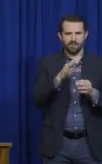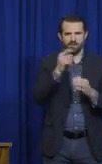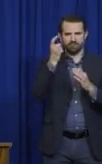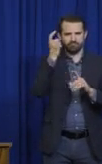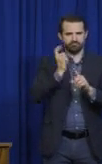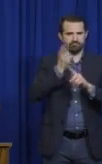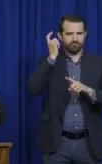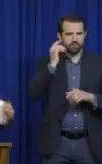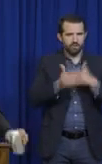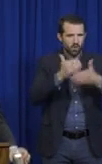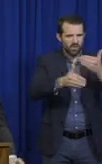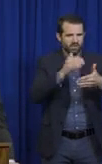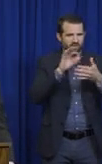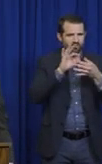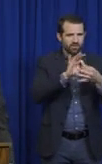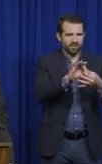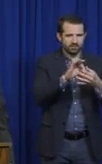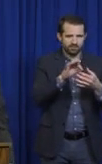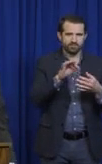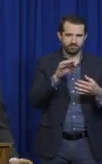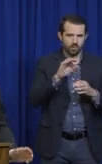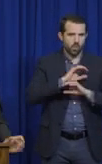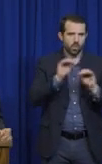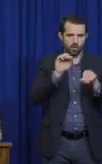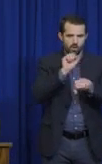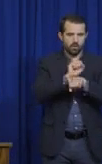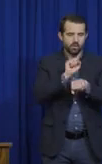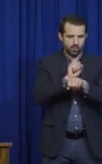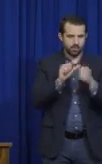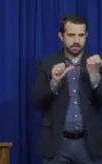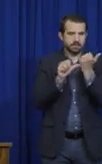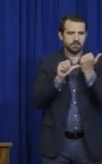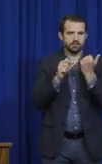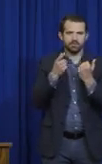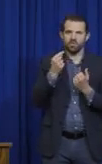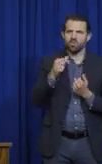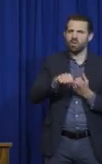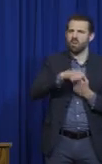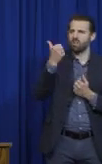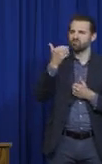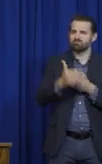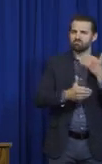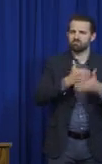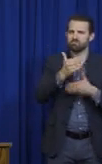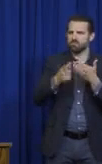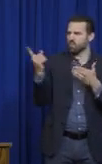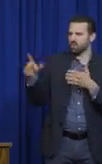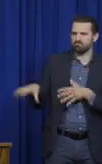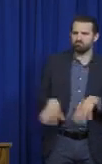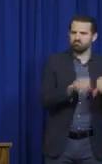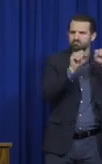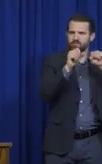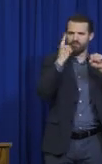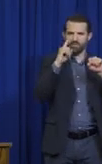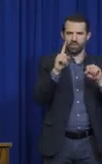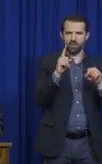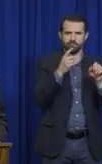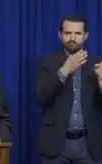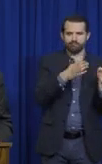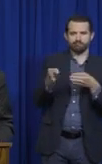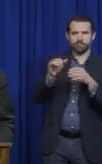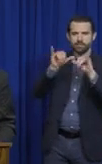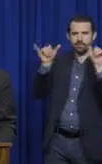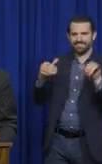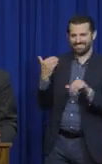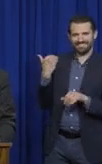the process. What other steps have you taken to avert the system crash that